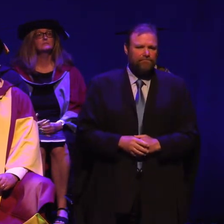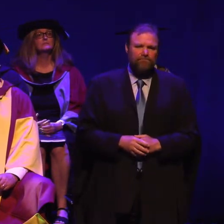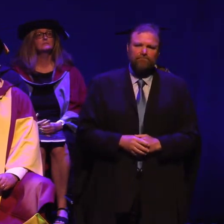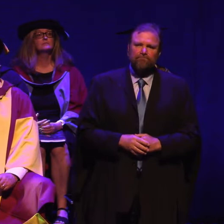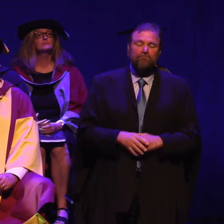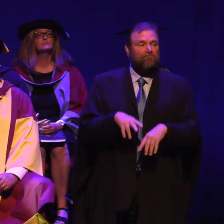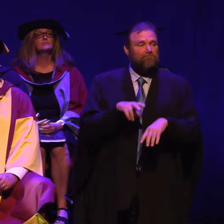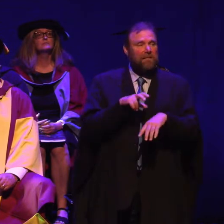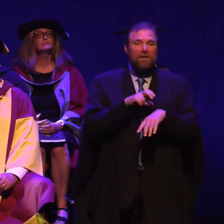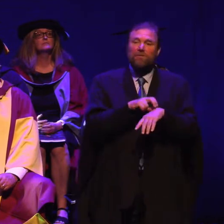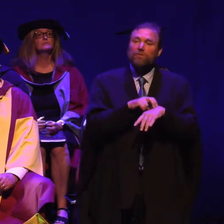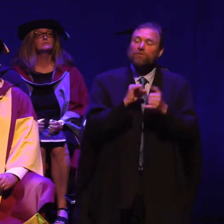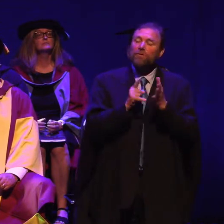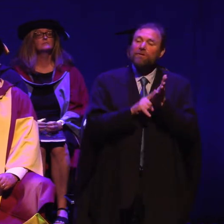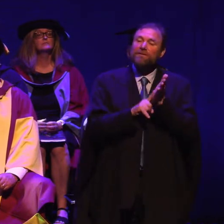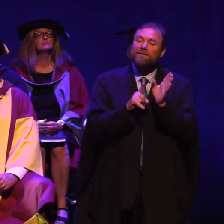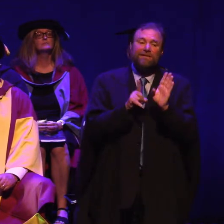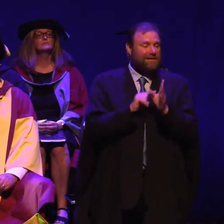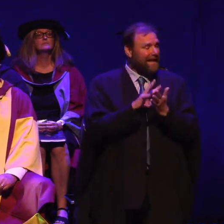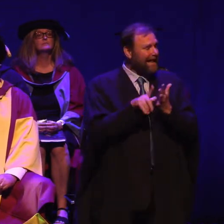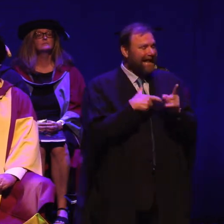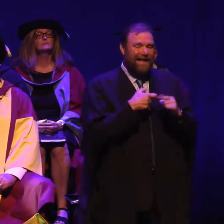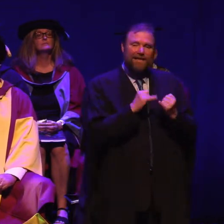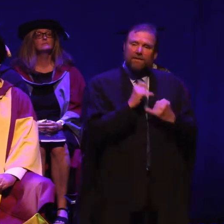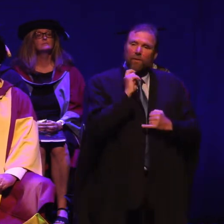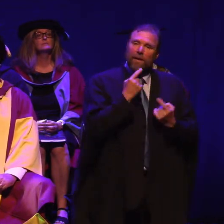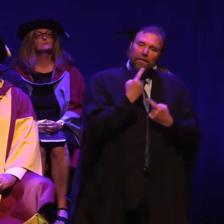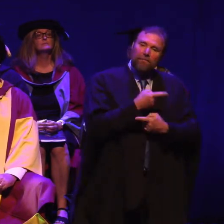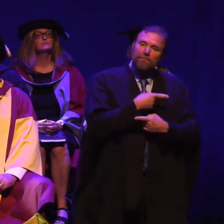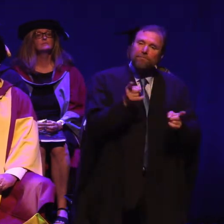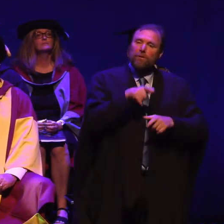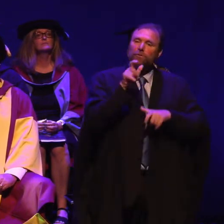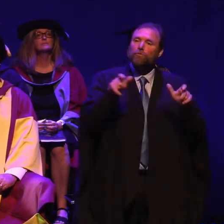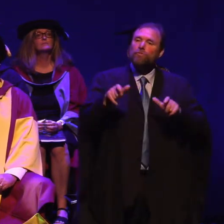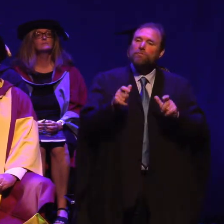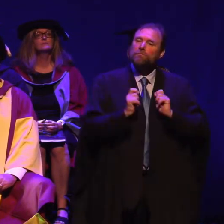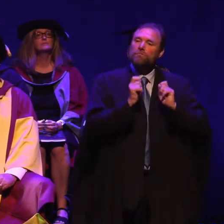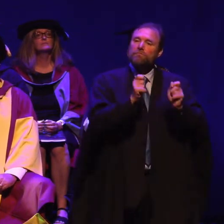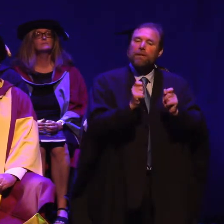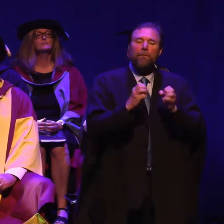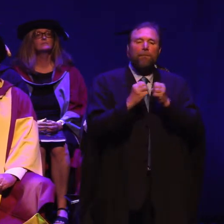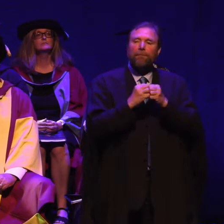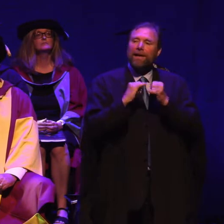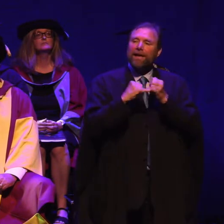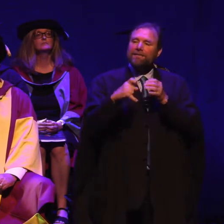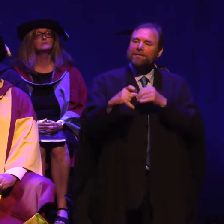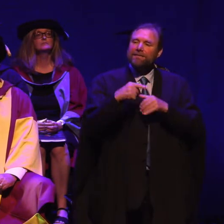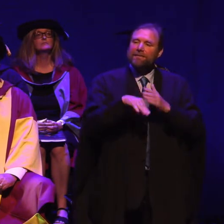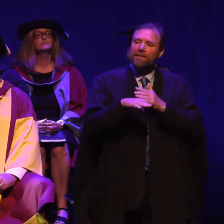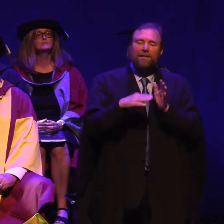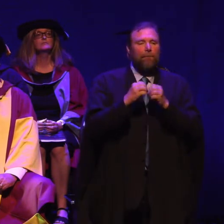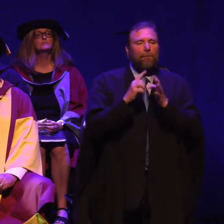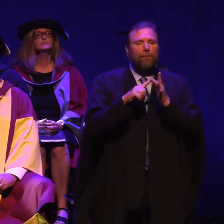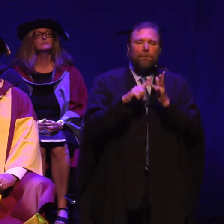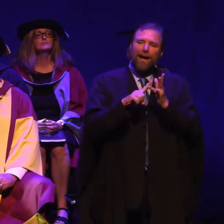Dr. Sally Hicks will announce the students who have been awarded Bachelor of Science in Biomedical